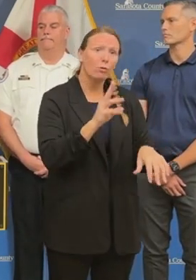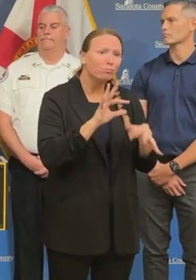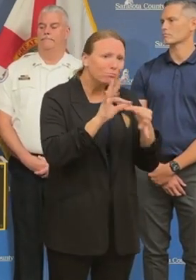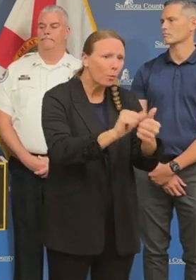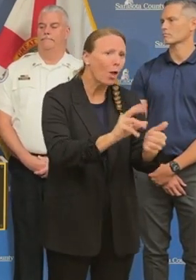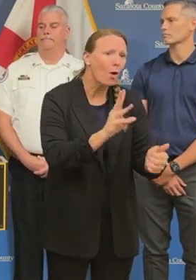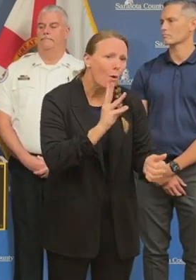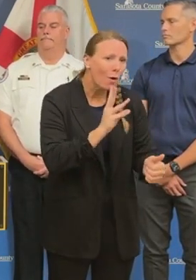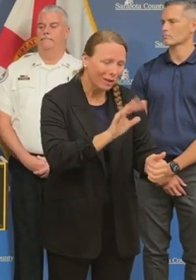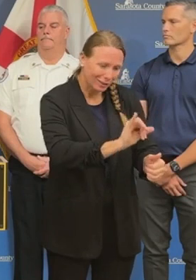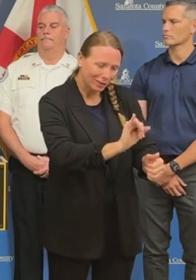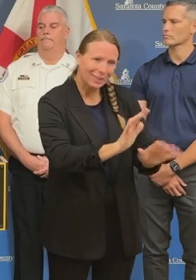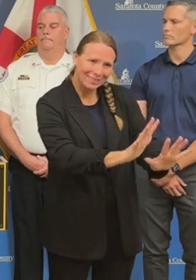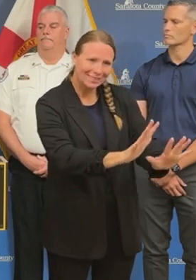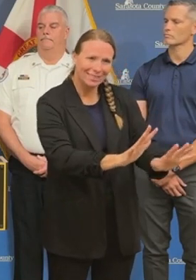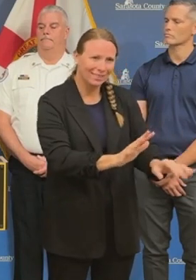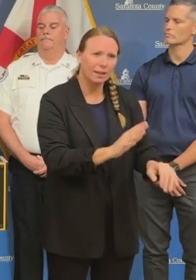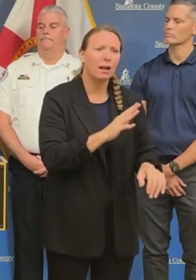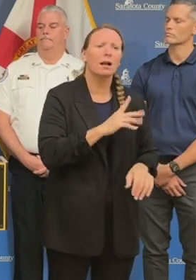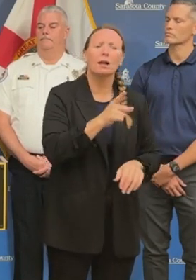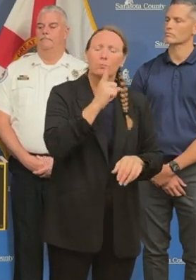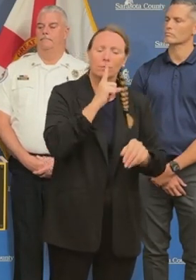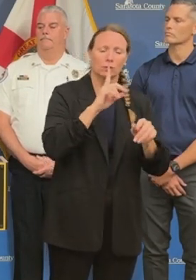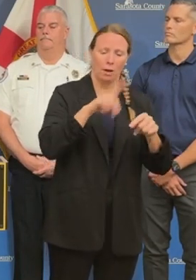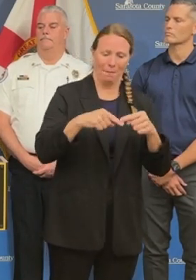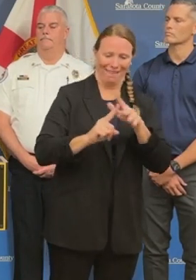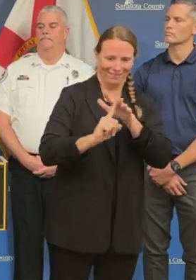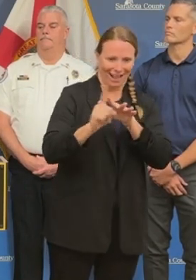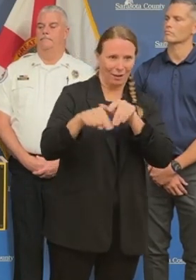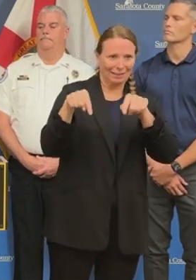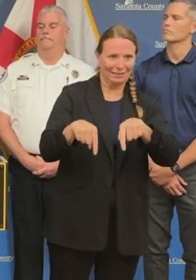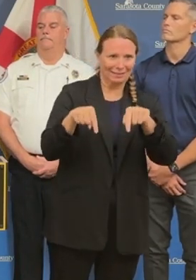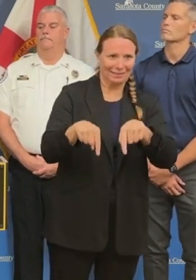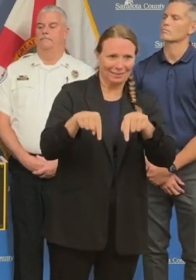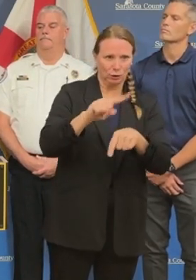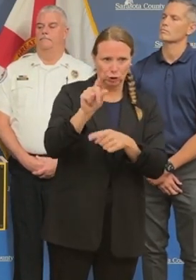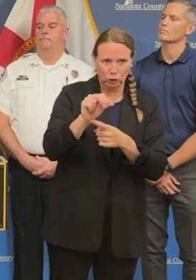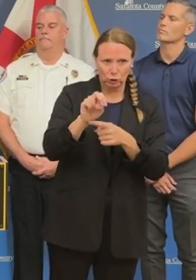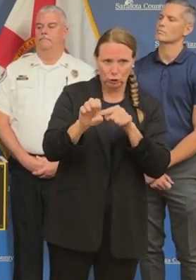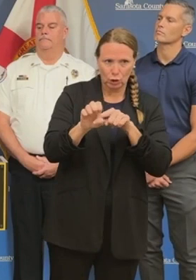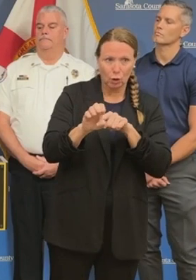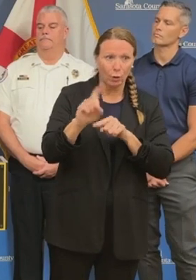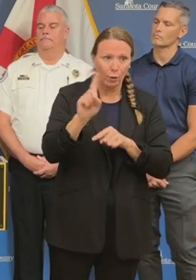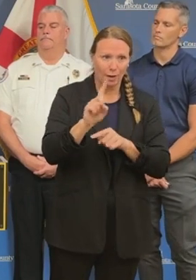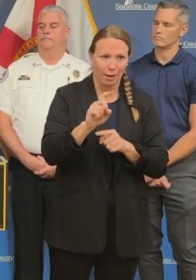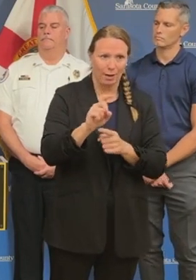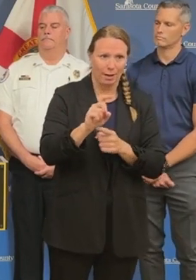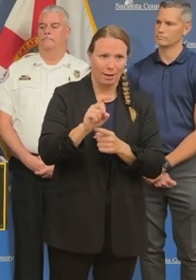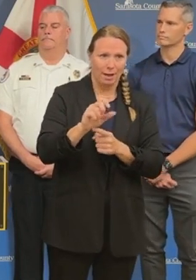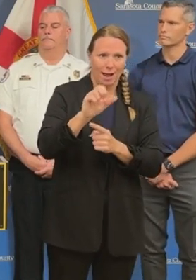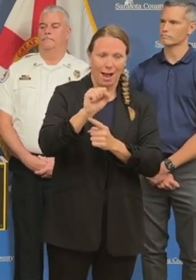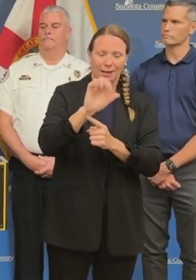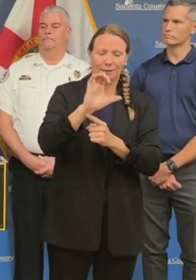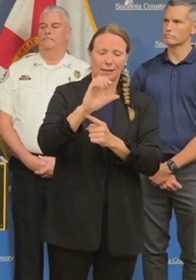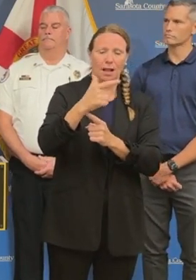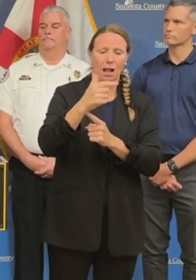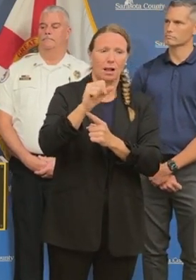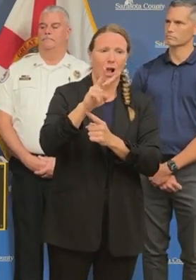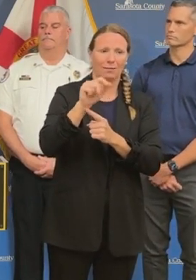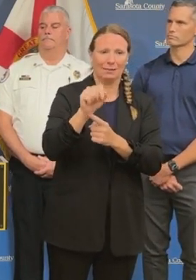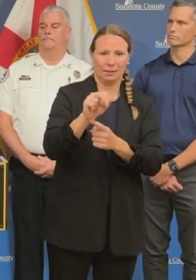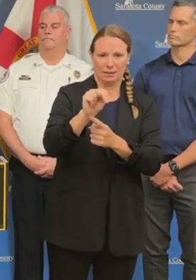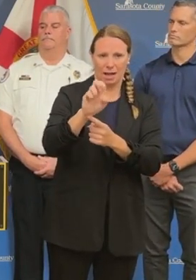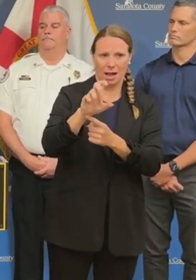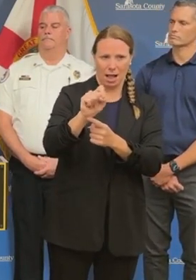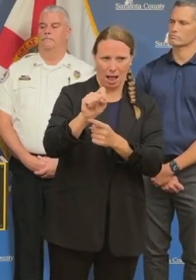about evacuation levels. You can go to scgov.net and look up your evacuation level if you're